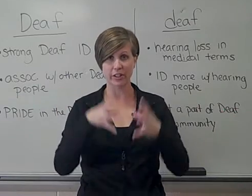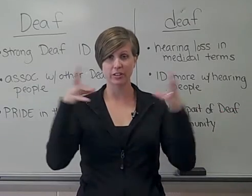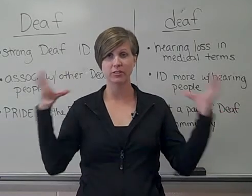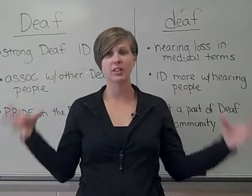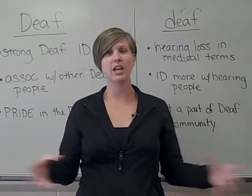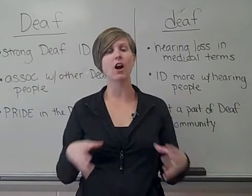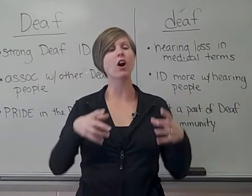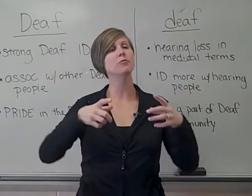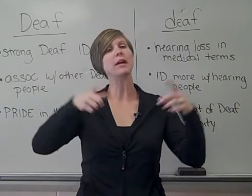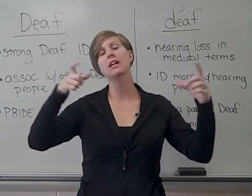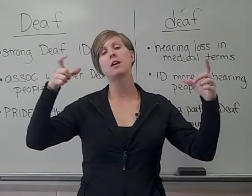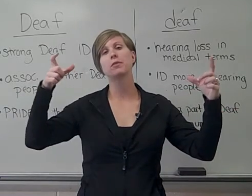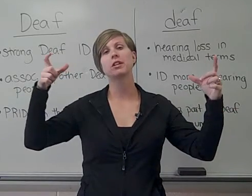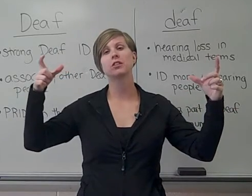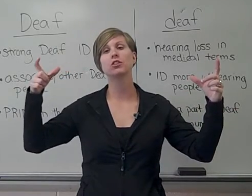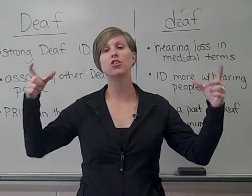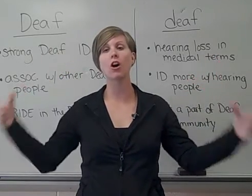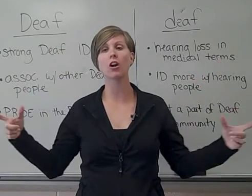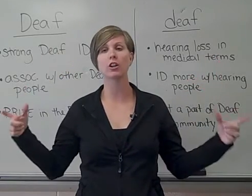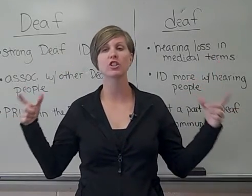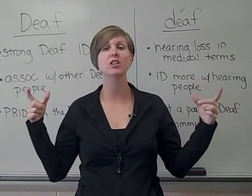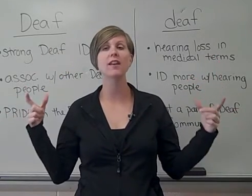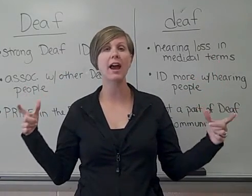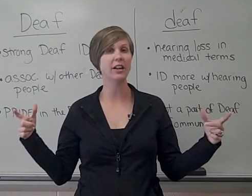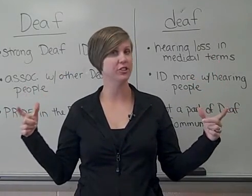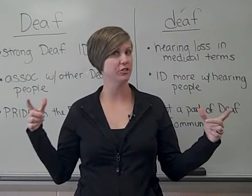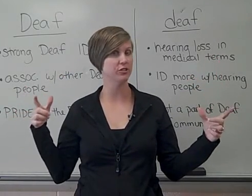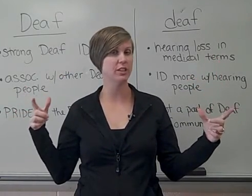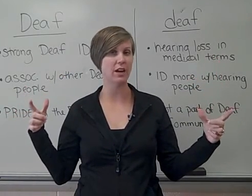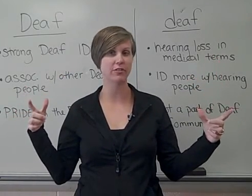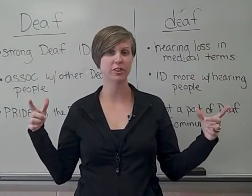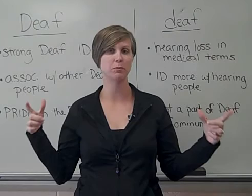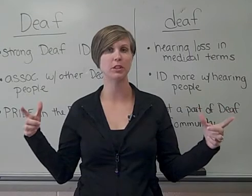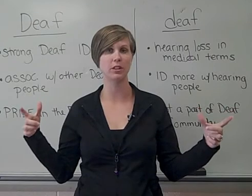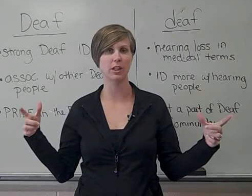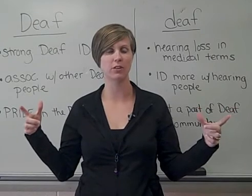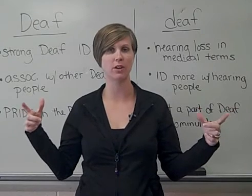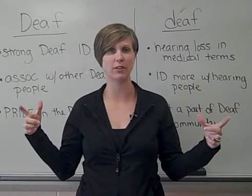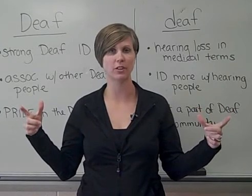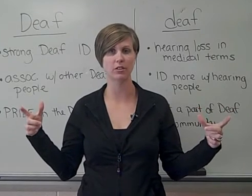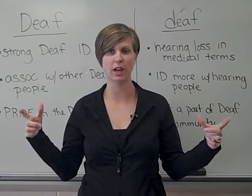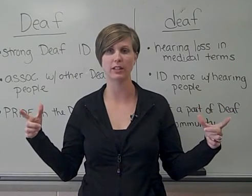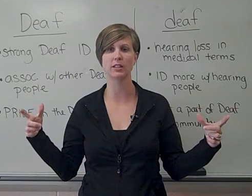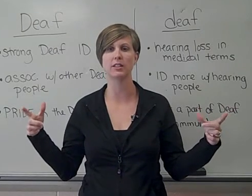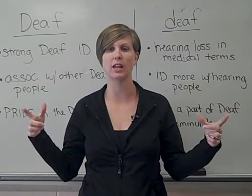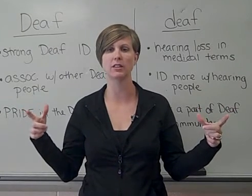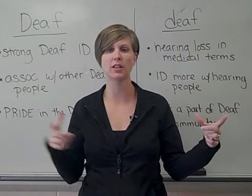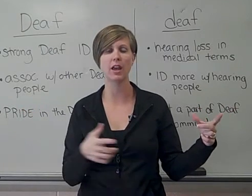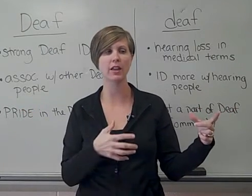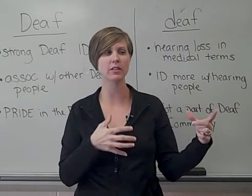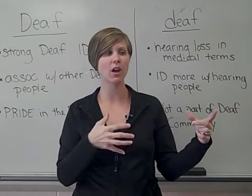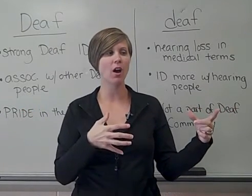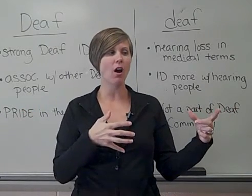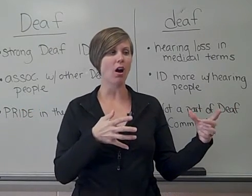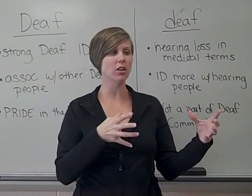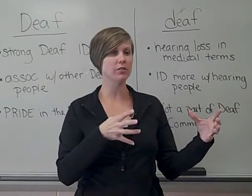together, they all make up this large national deaf community throughout the United States. And all